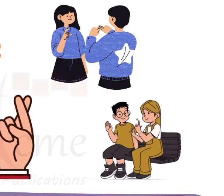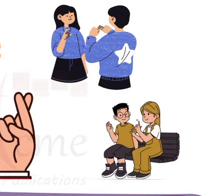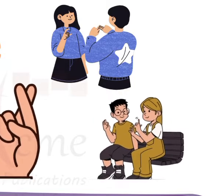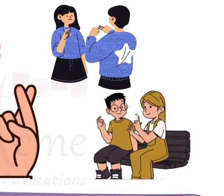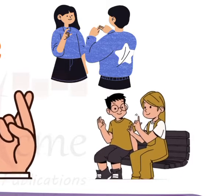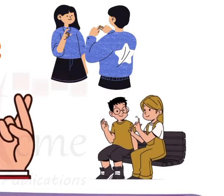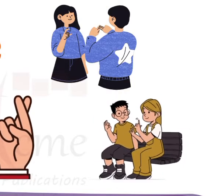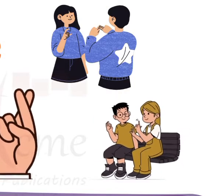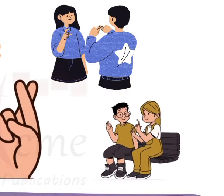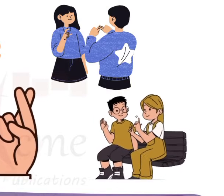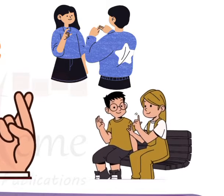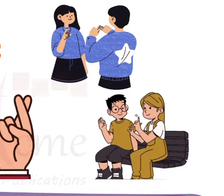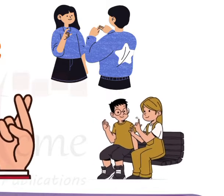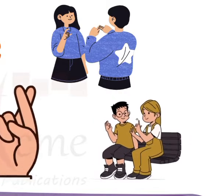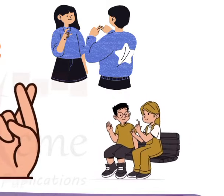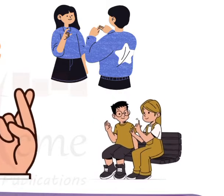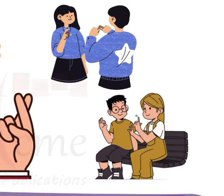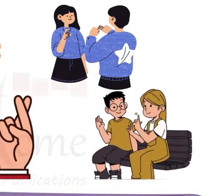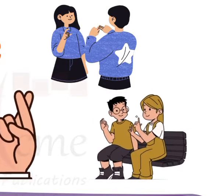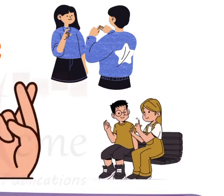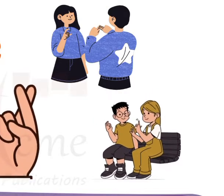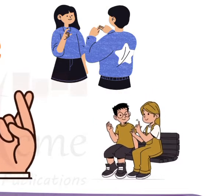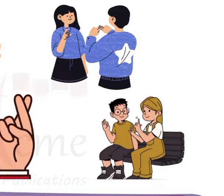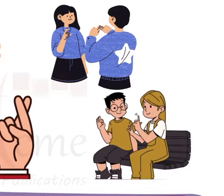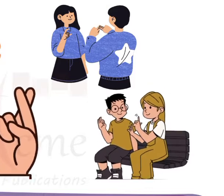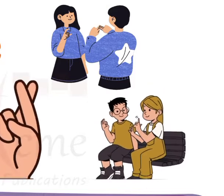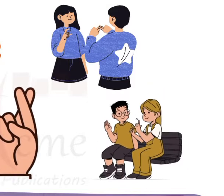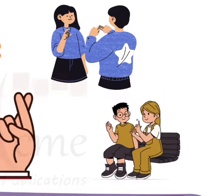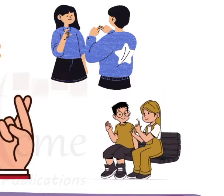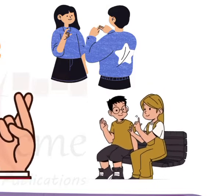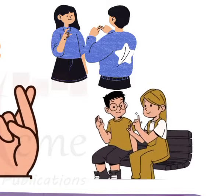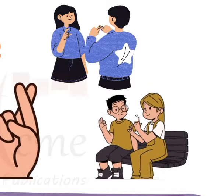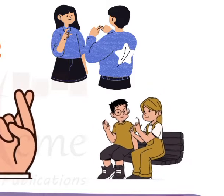shook back and forth. Remember that you are ready for R.